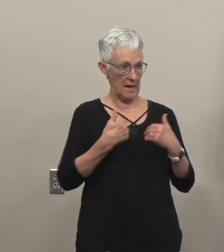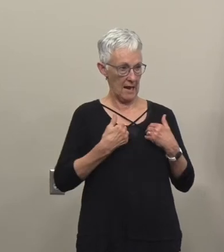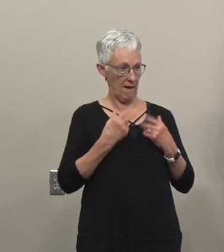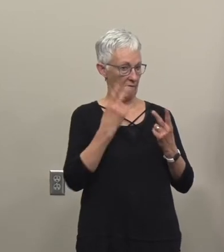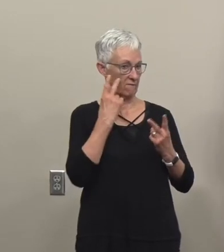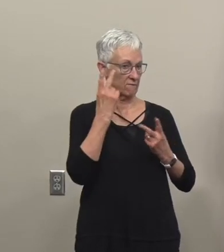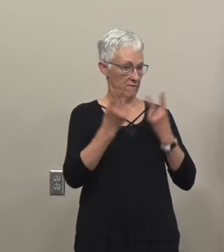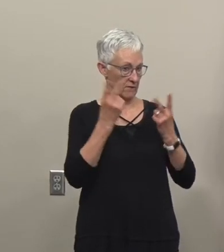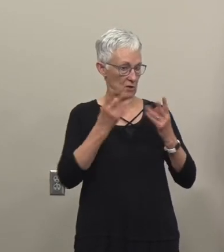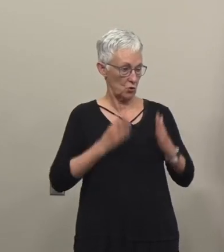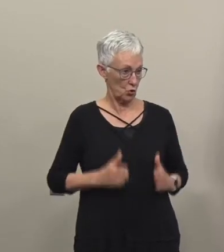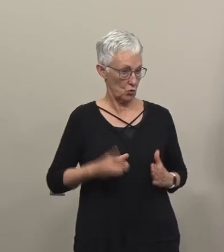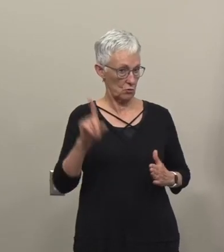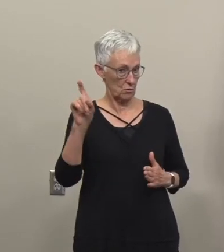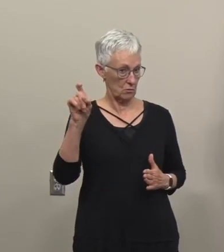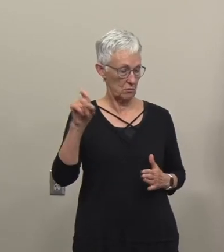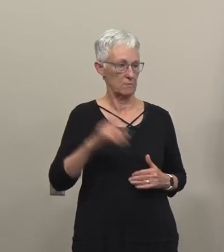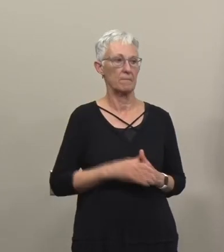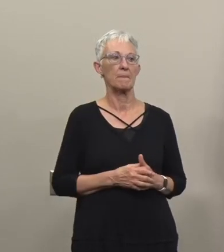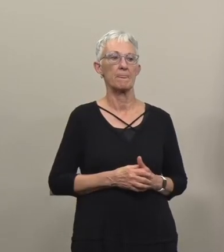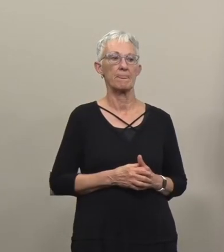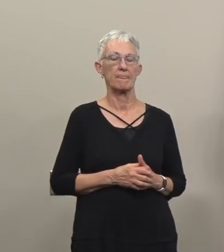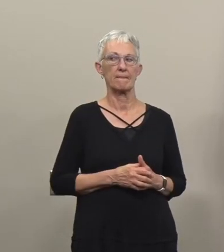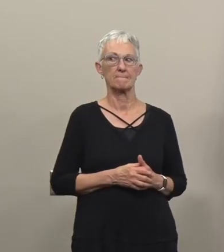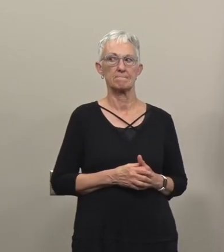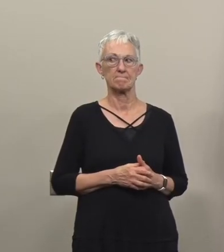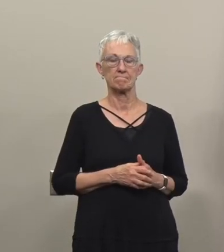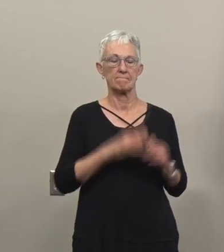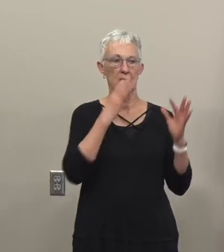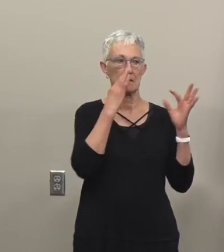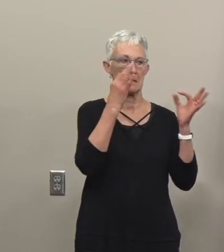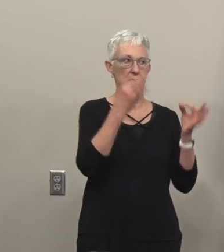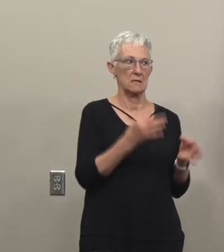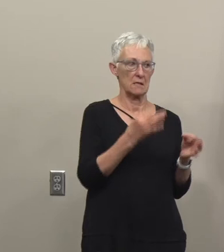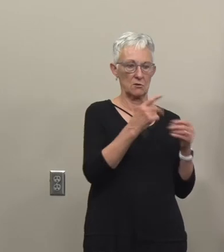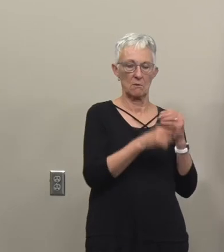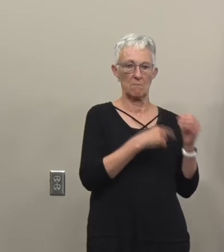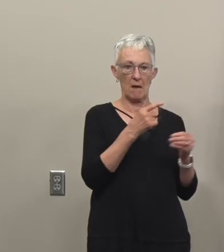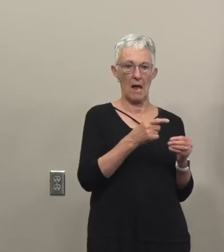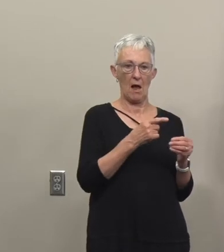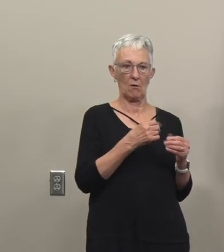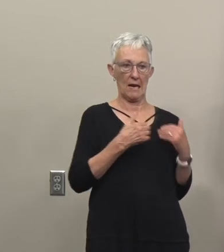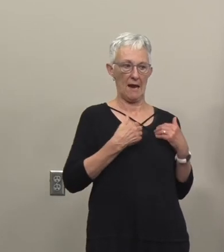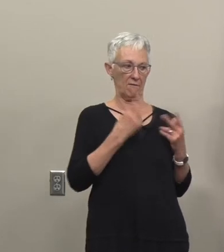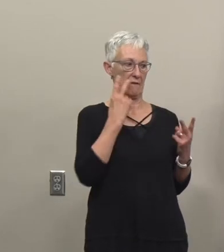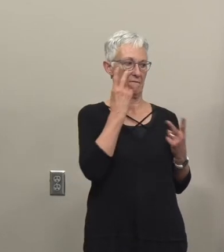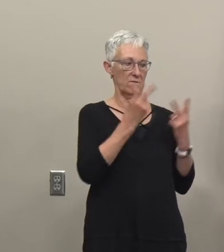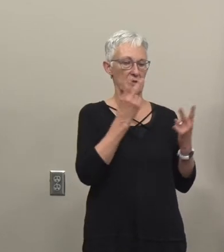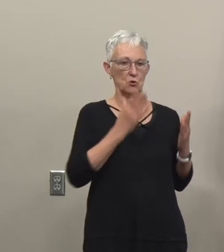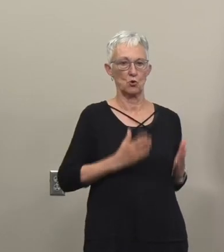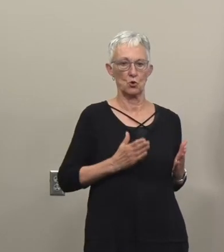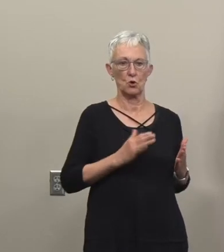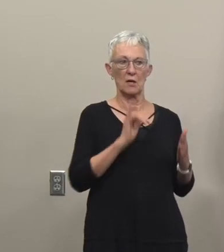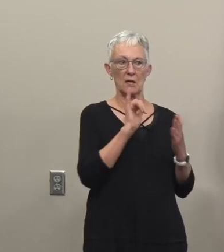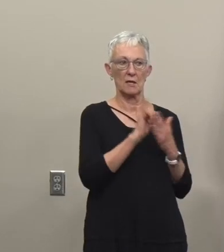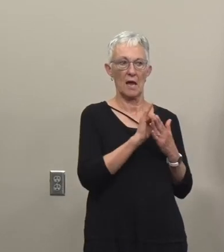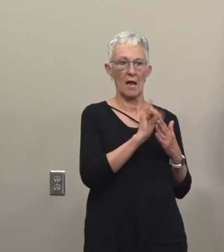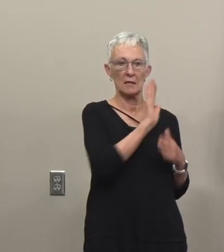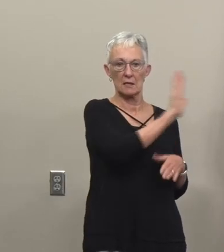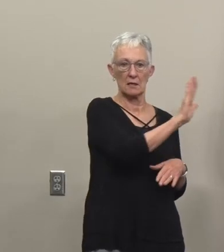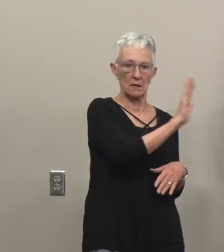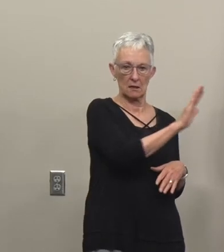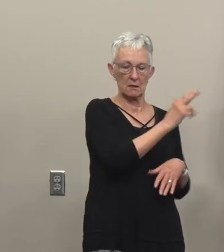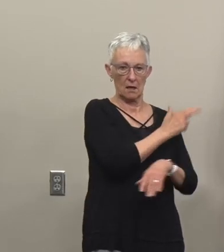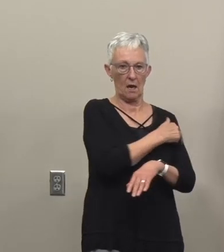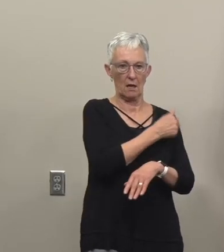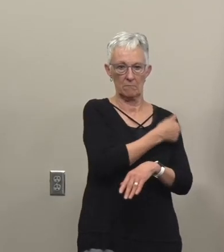The decision about hospital visitors is really based on the health systems themselves, and I think that's a very different situation when